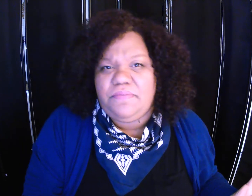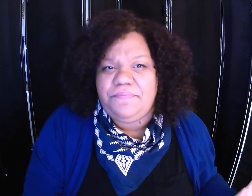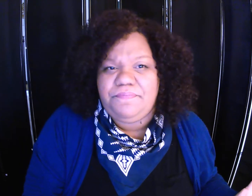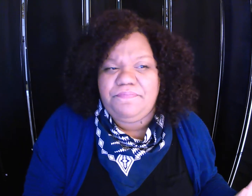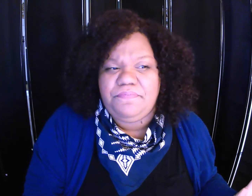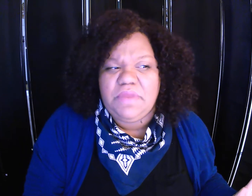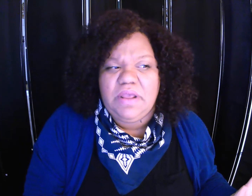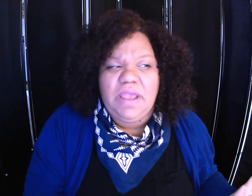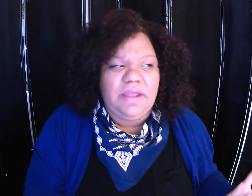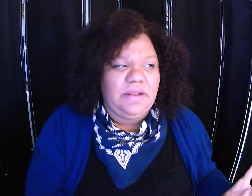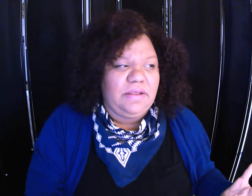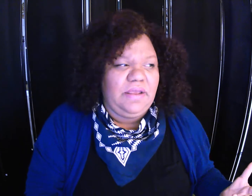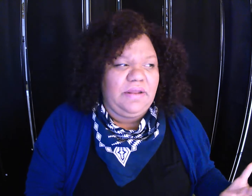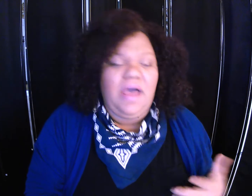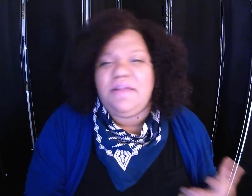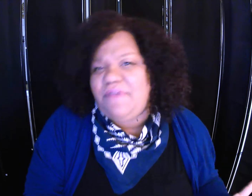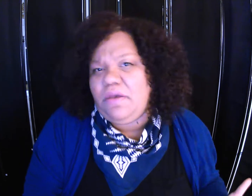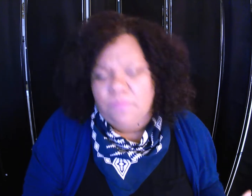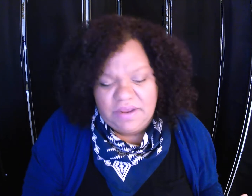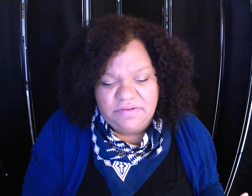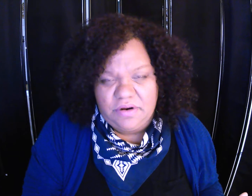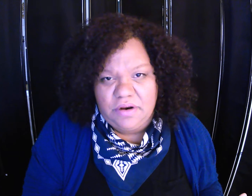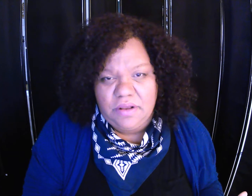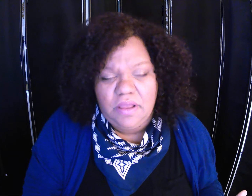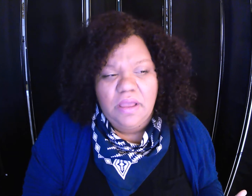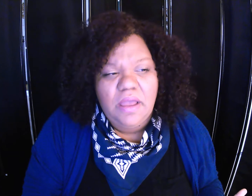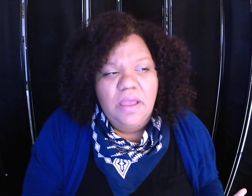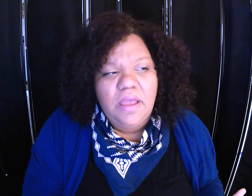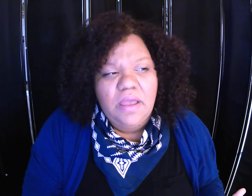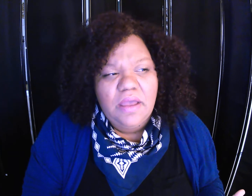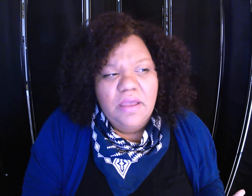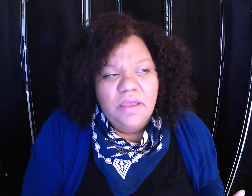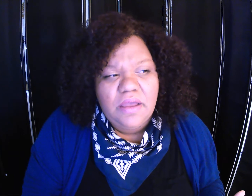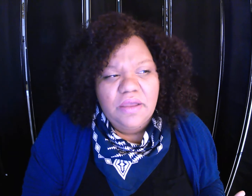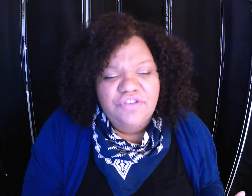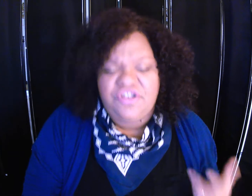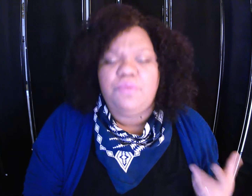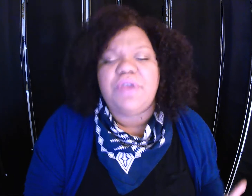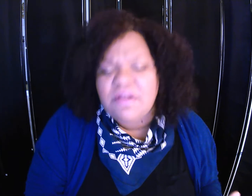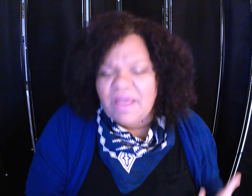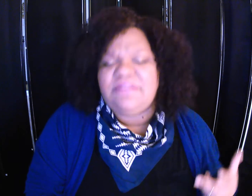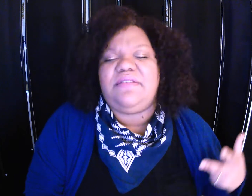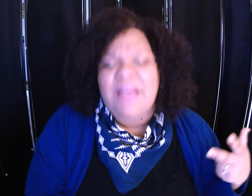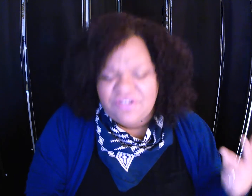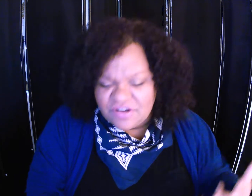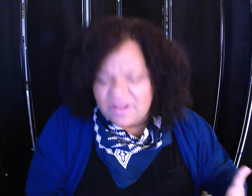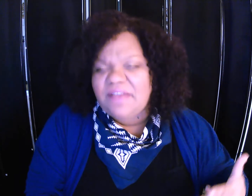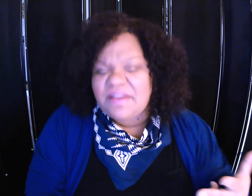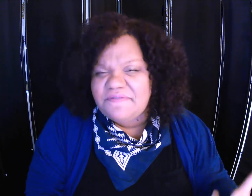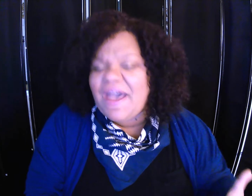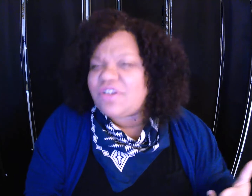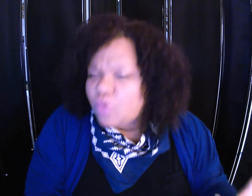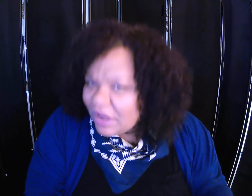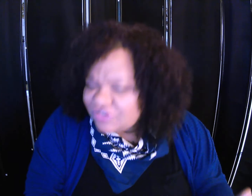himself in an unveiled way to her, she realizes that she does, in fact, question her